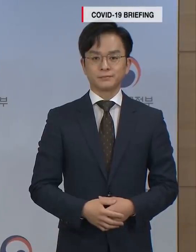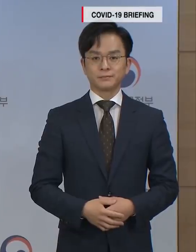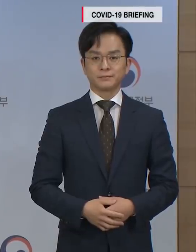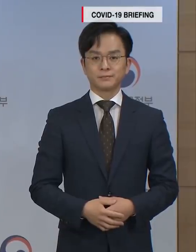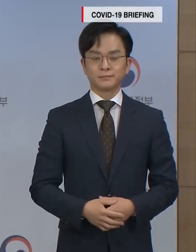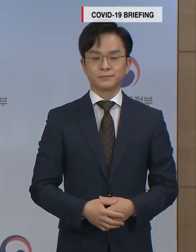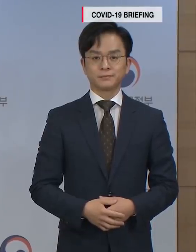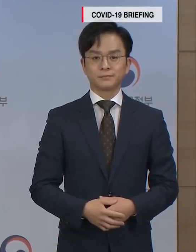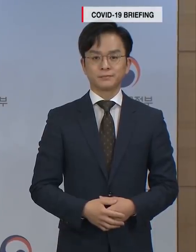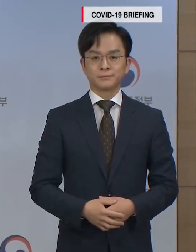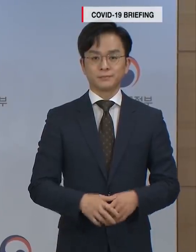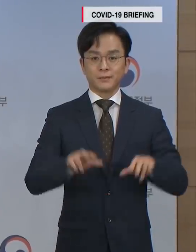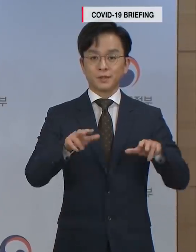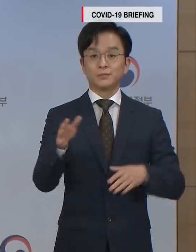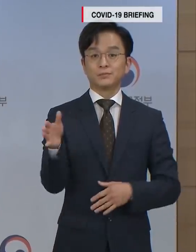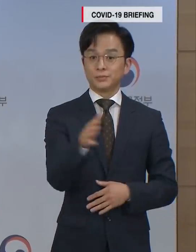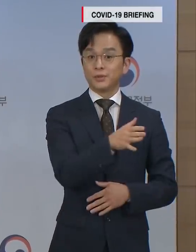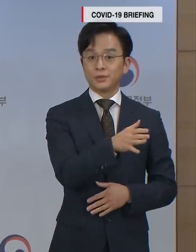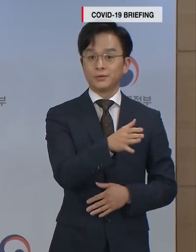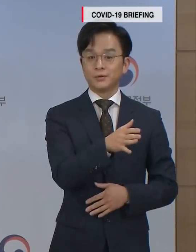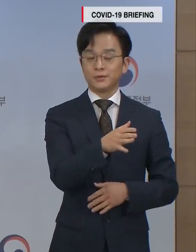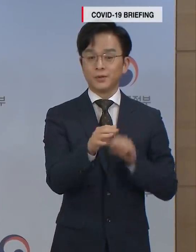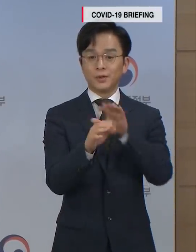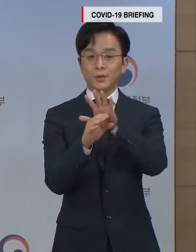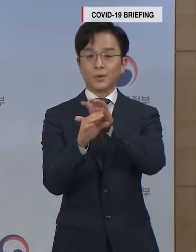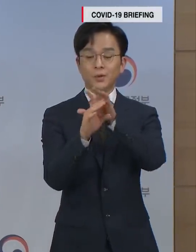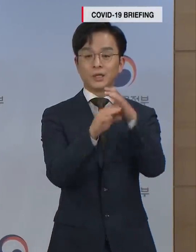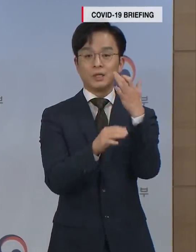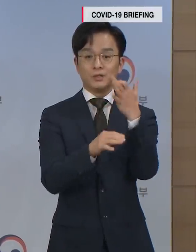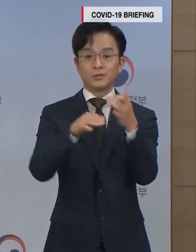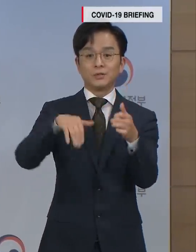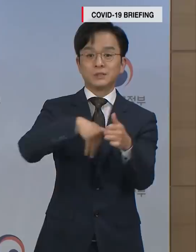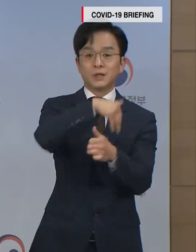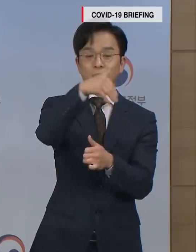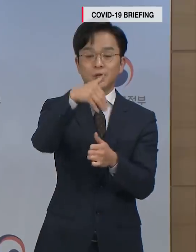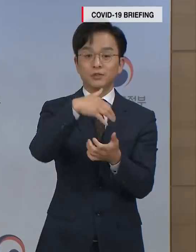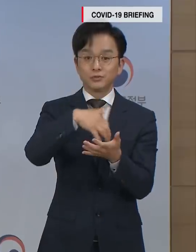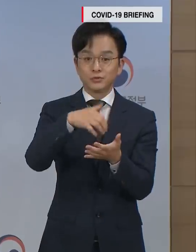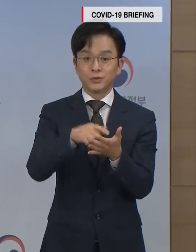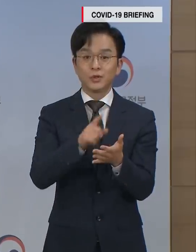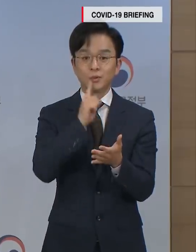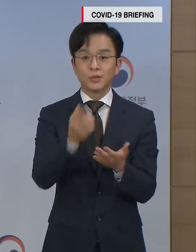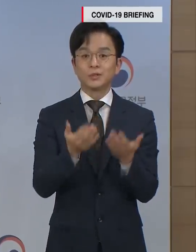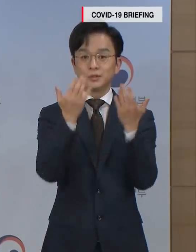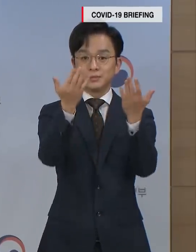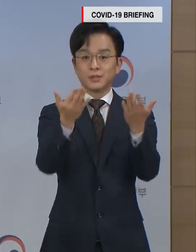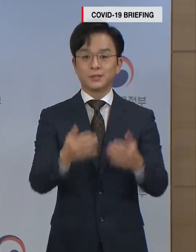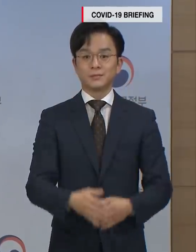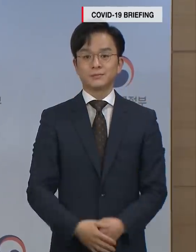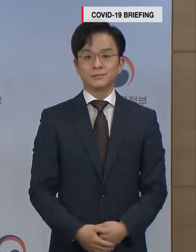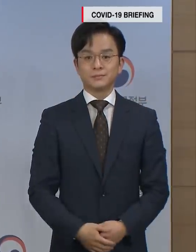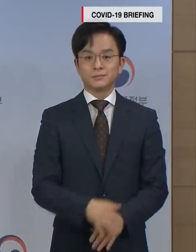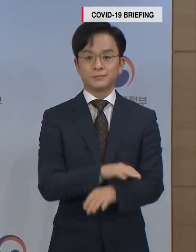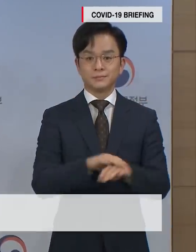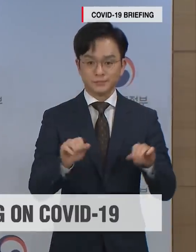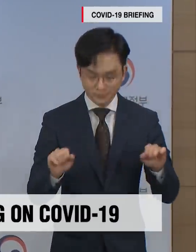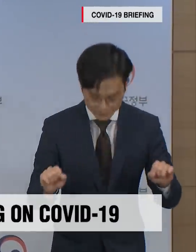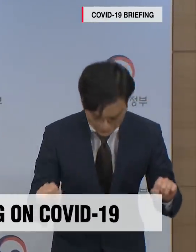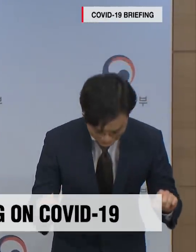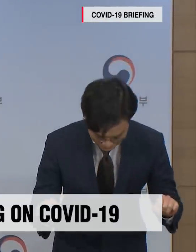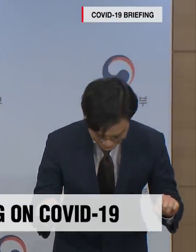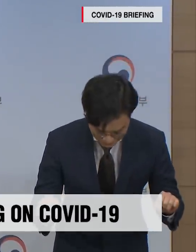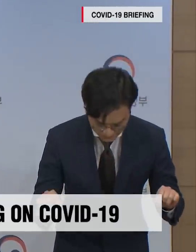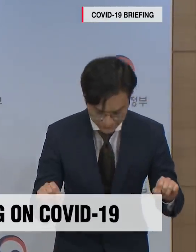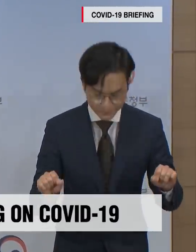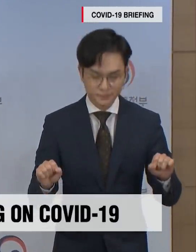Saturday. Sign language translation will be provided. The first vice head of Central Disaster and Safety Countermeasures HQ, Park Nung-hoo,